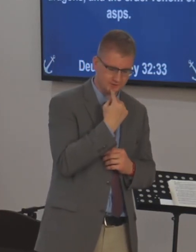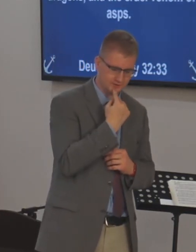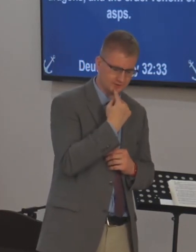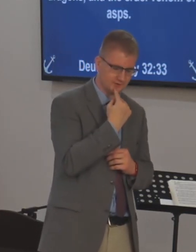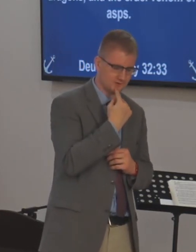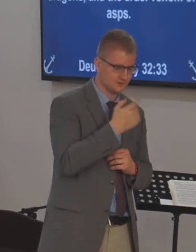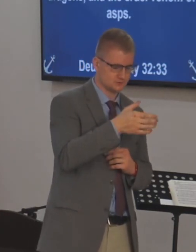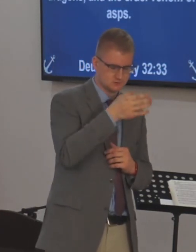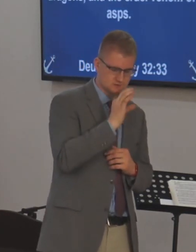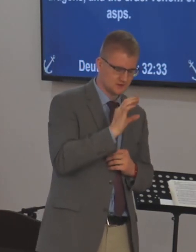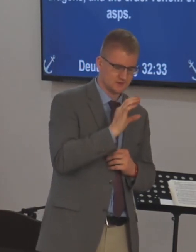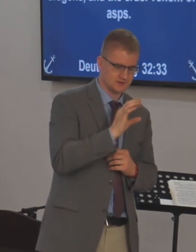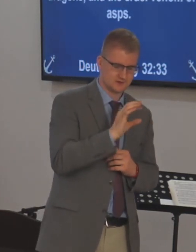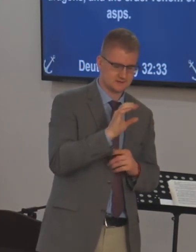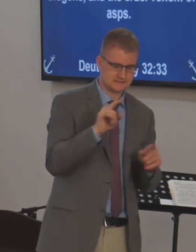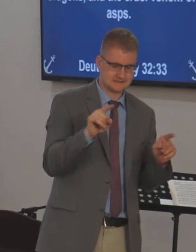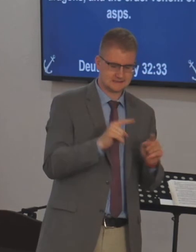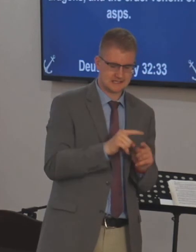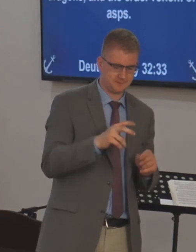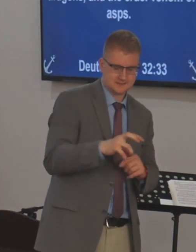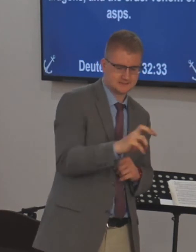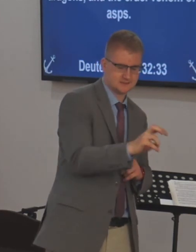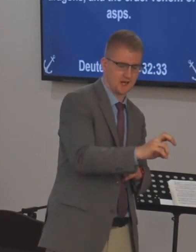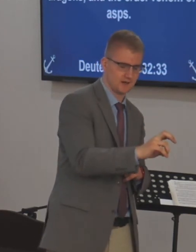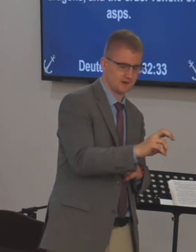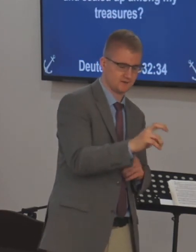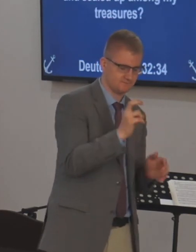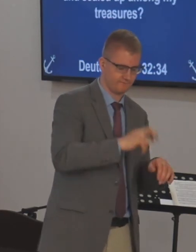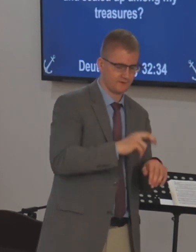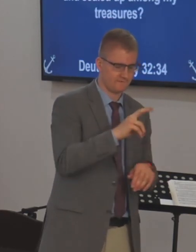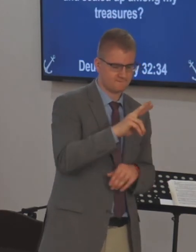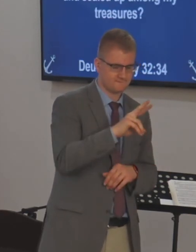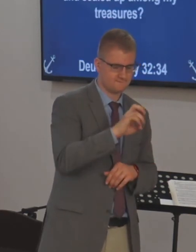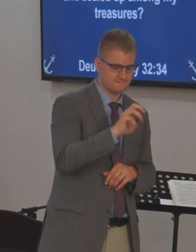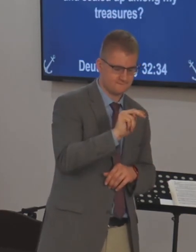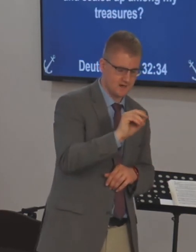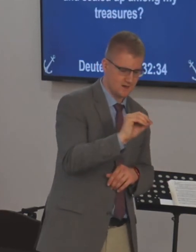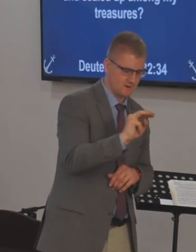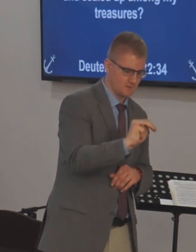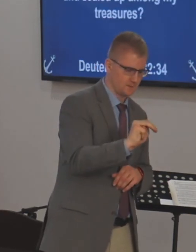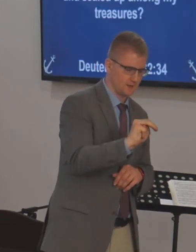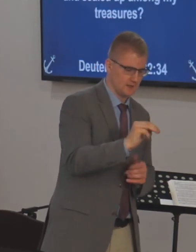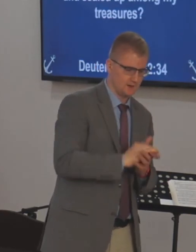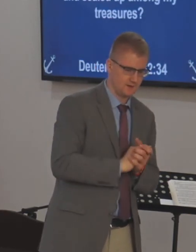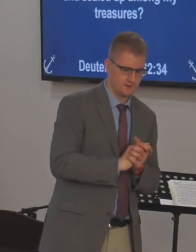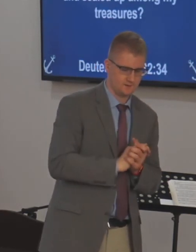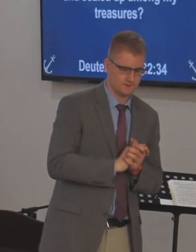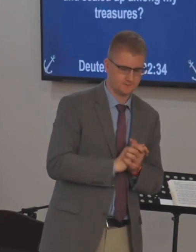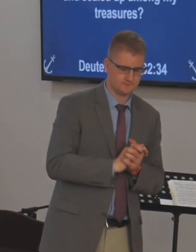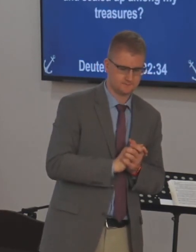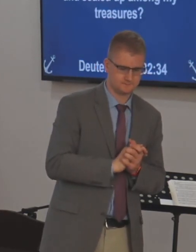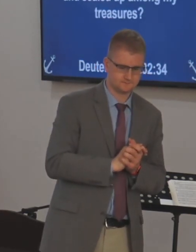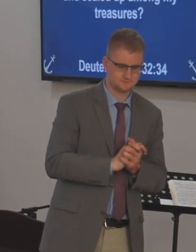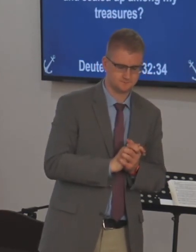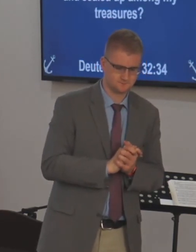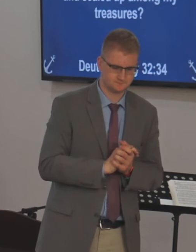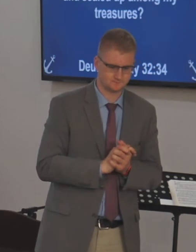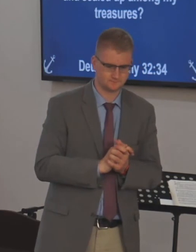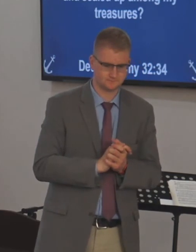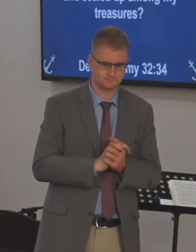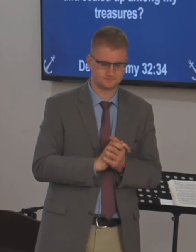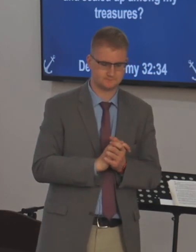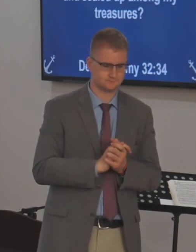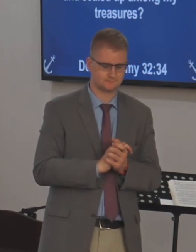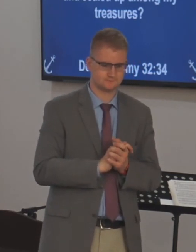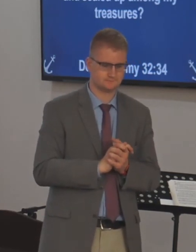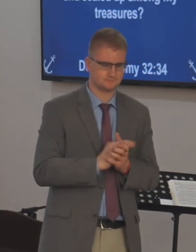the cruel venom of apes. Is not this laid up in store with me and sealed up many treasures?